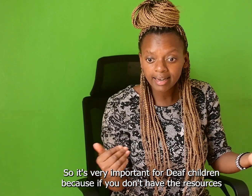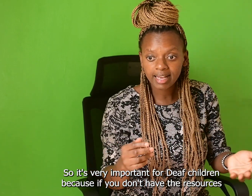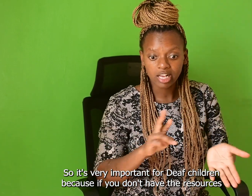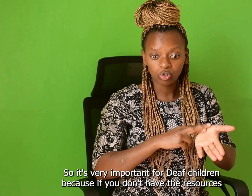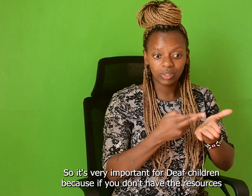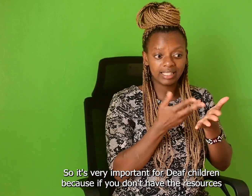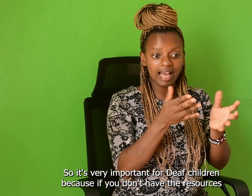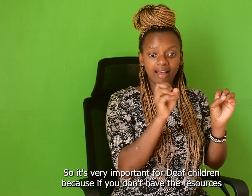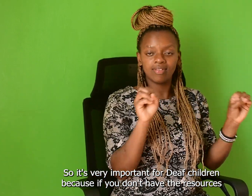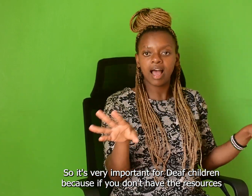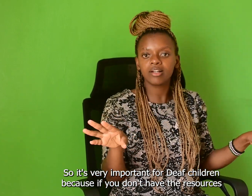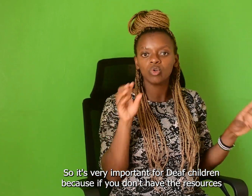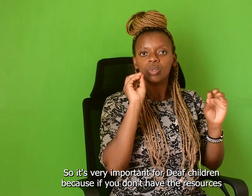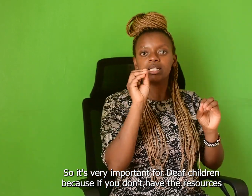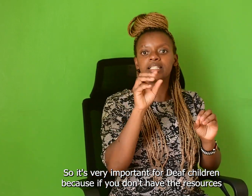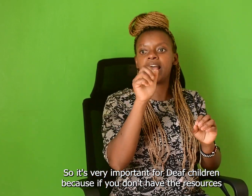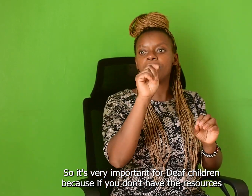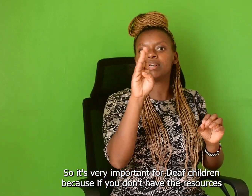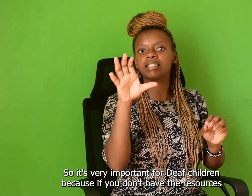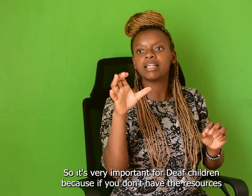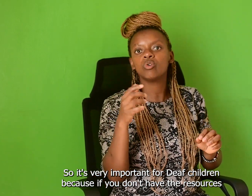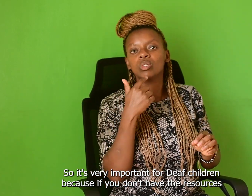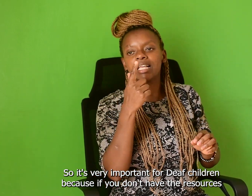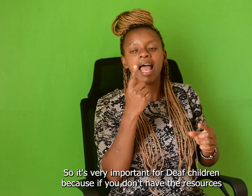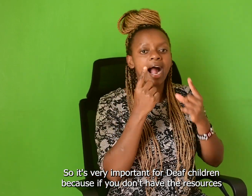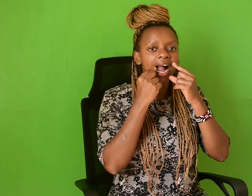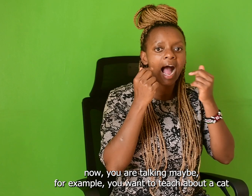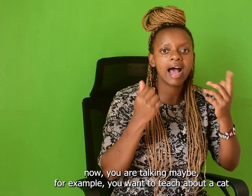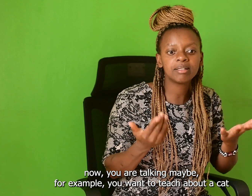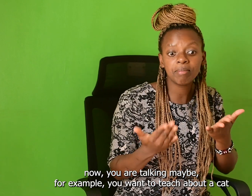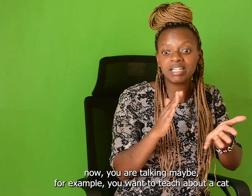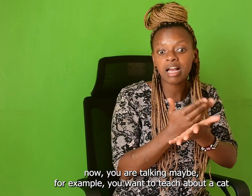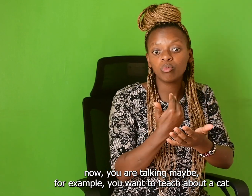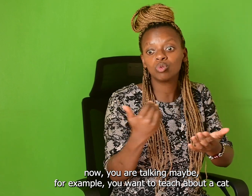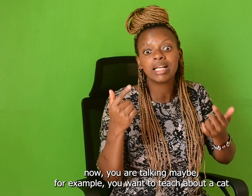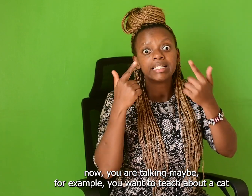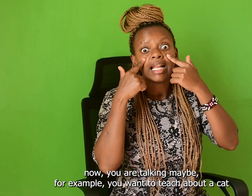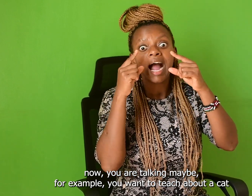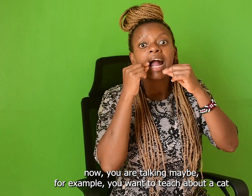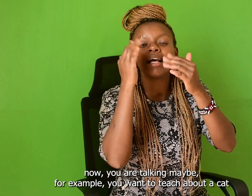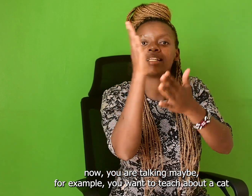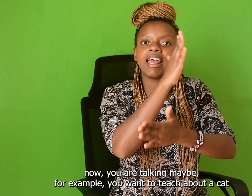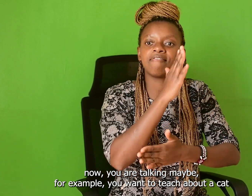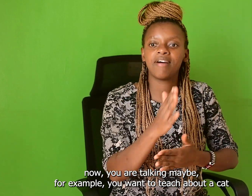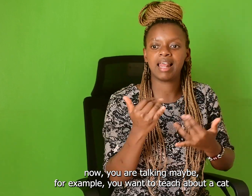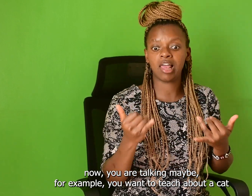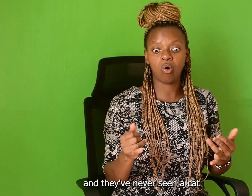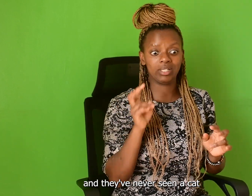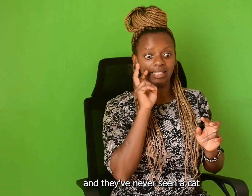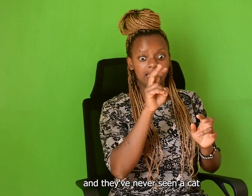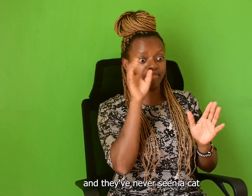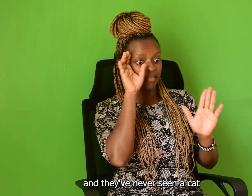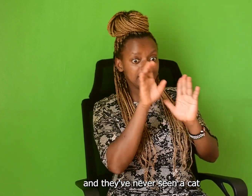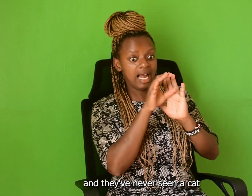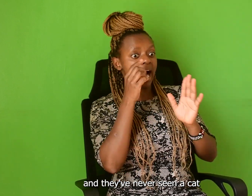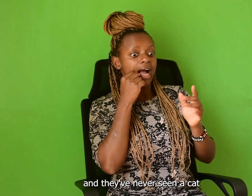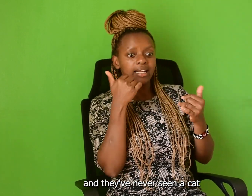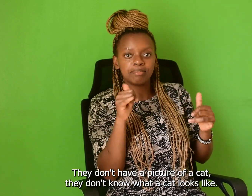deaf children, because if you don't have the resources, now you're talking maybe, for example, you want to teach them about a cat and they've never seen a cat. They don't